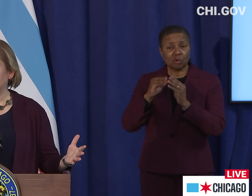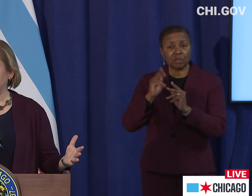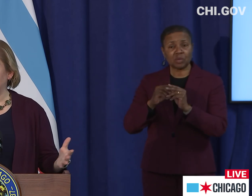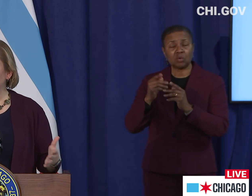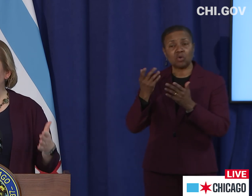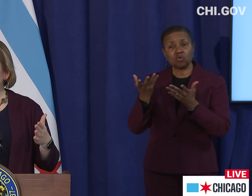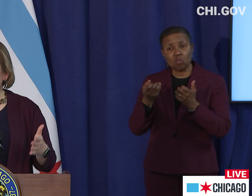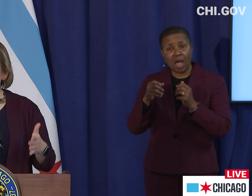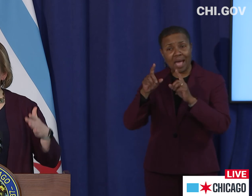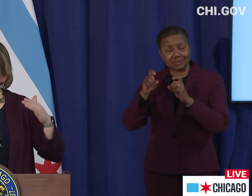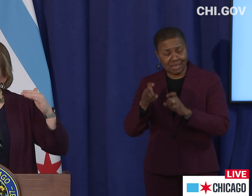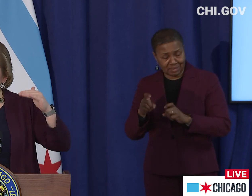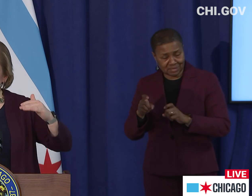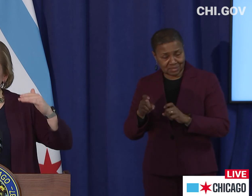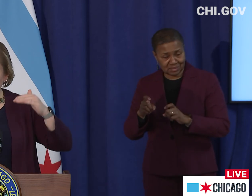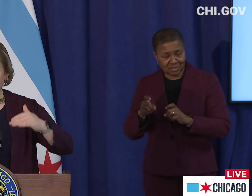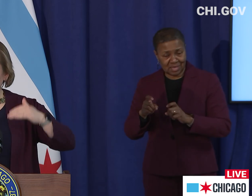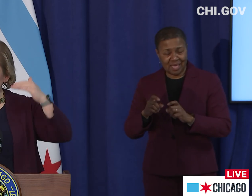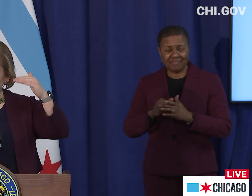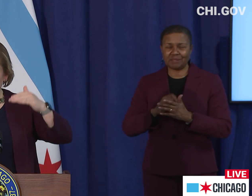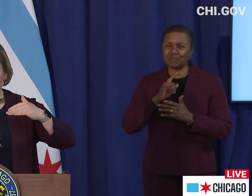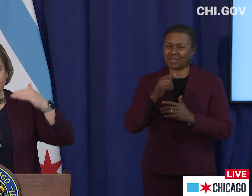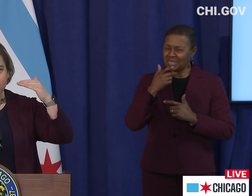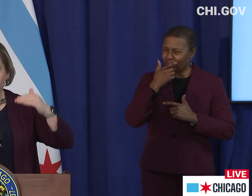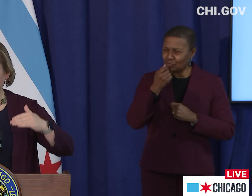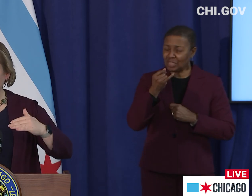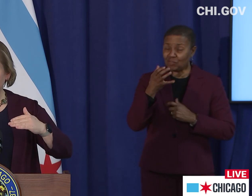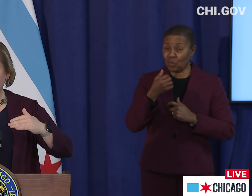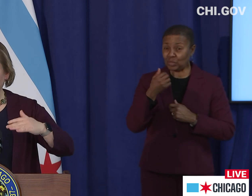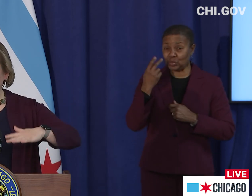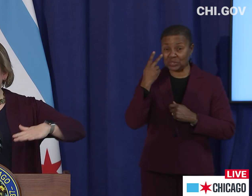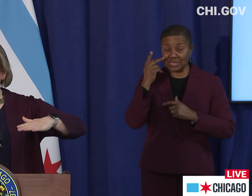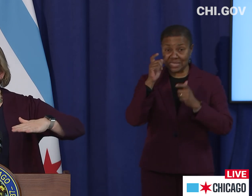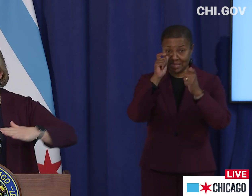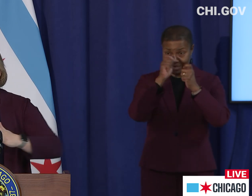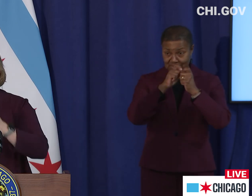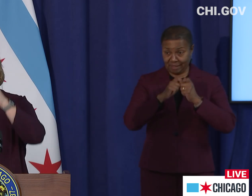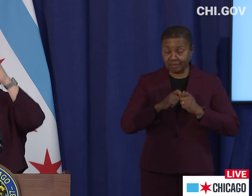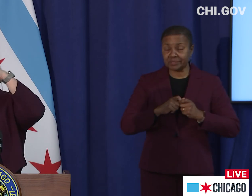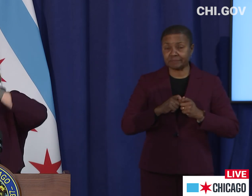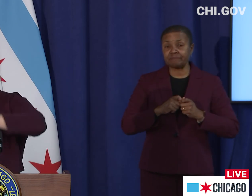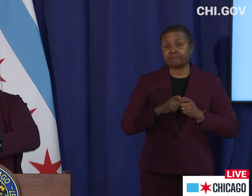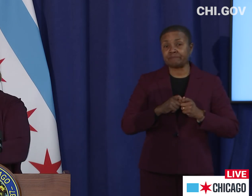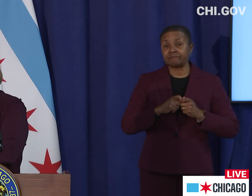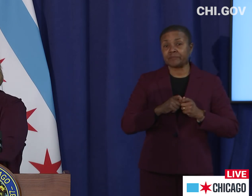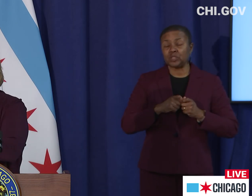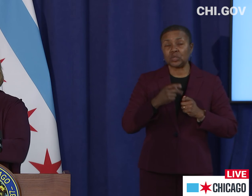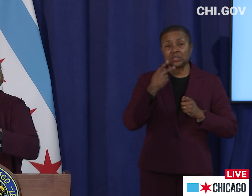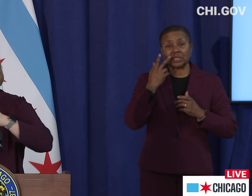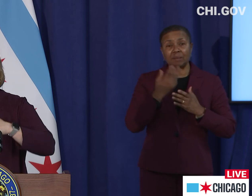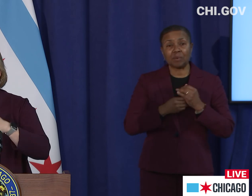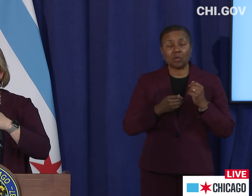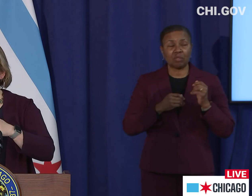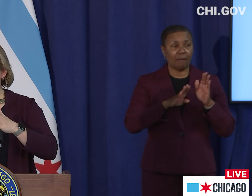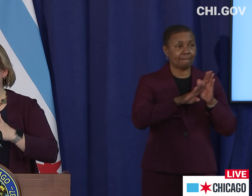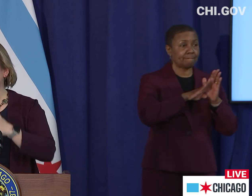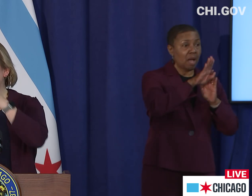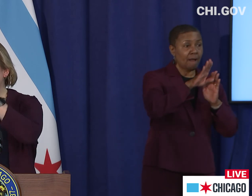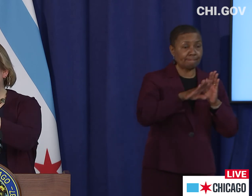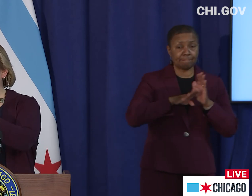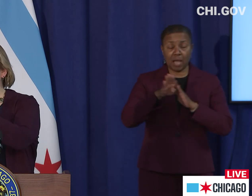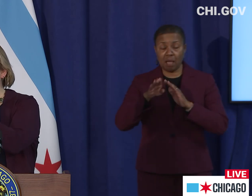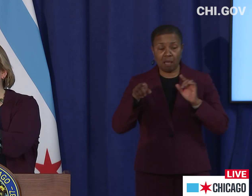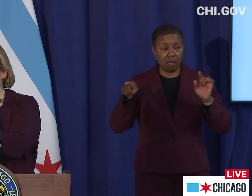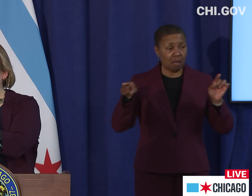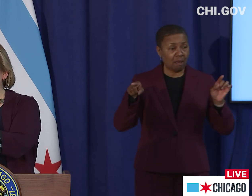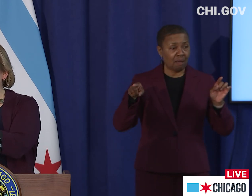seeking testing. It's actually been really striking, if anybody wants to look at the details here, to see in both of our surges how well